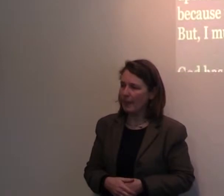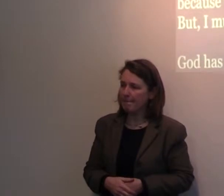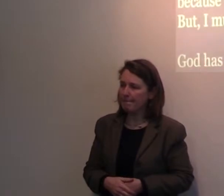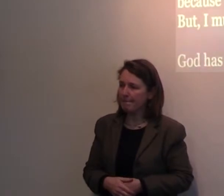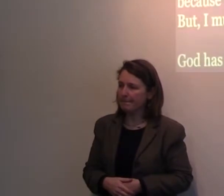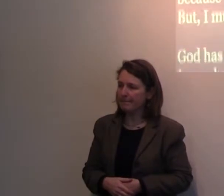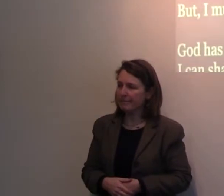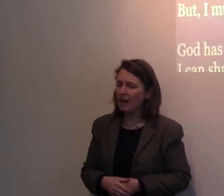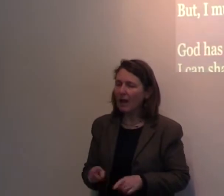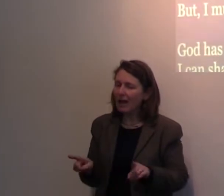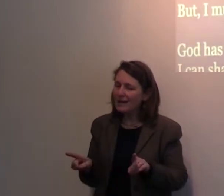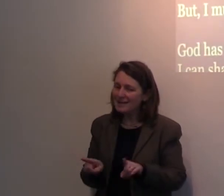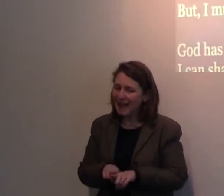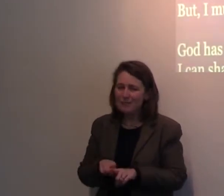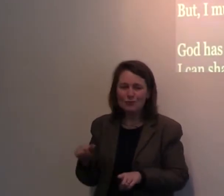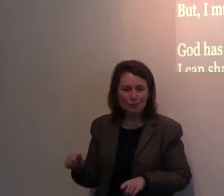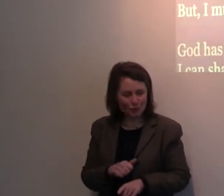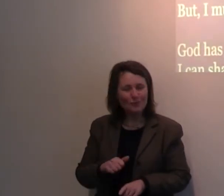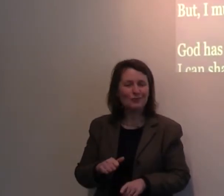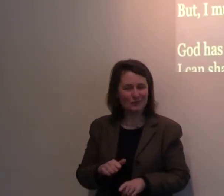I should love other Christians like Paul did.